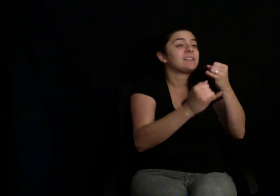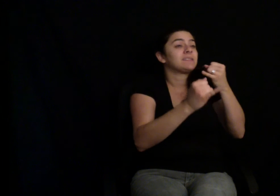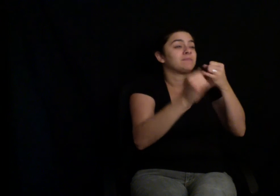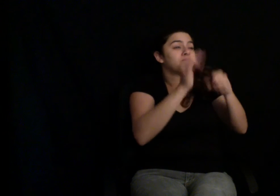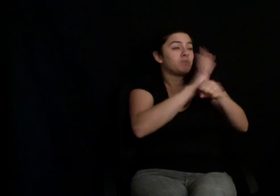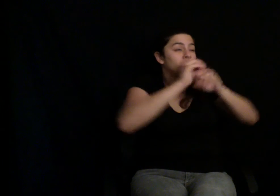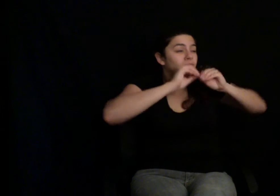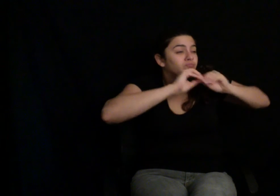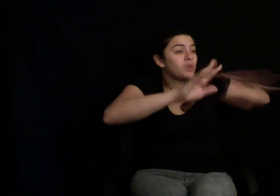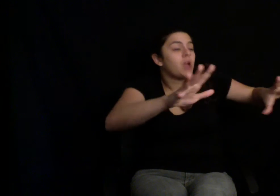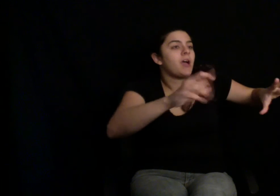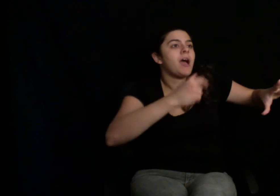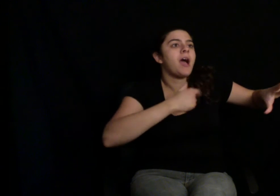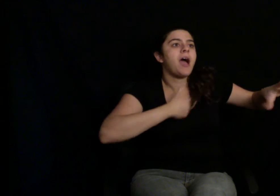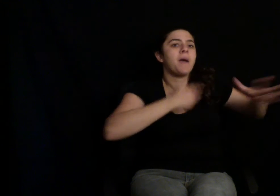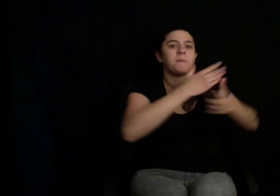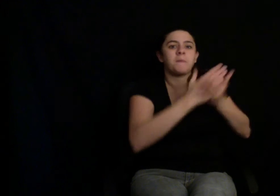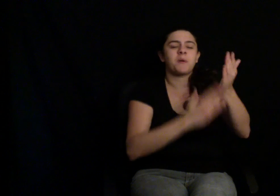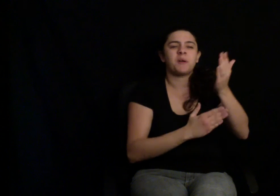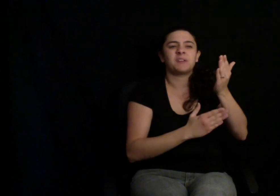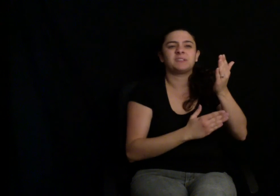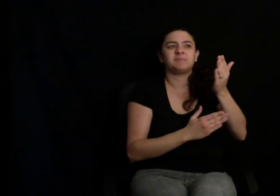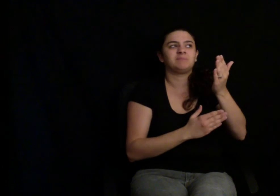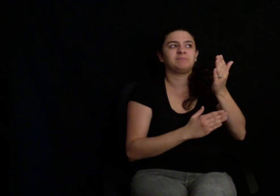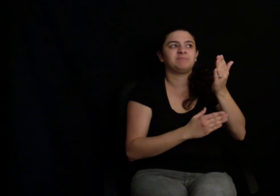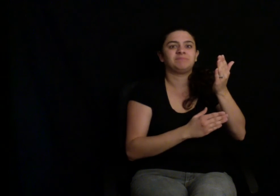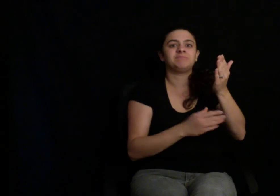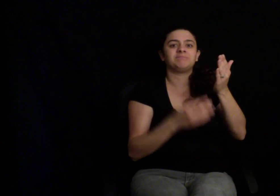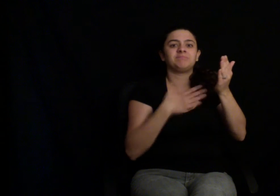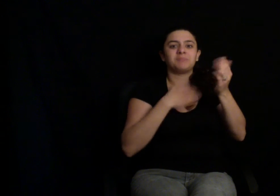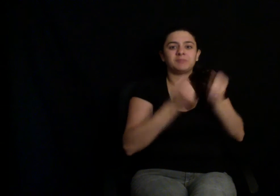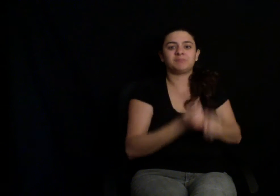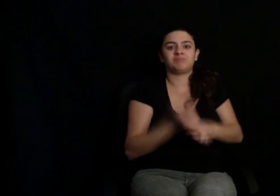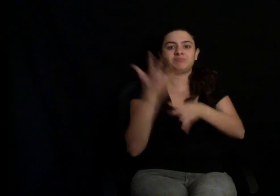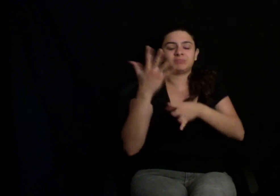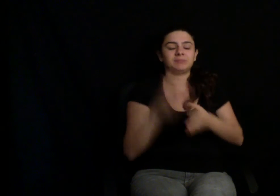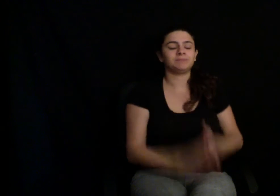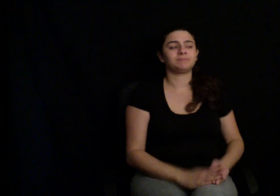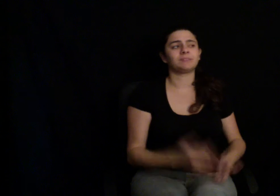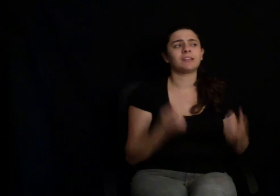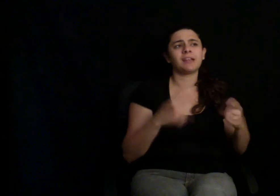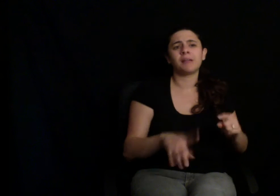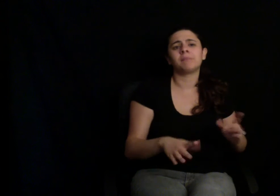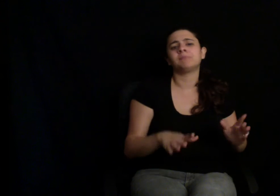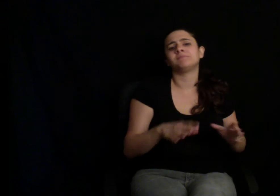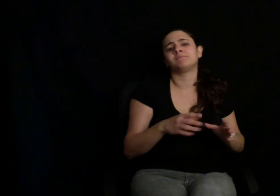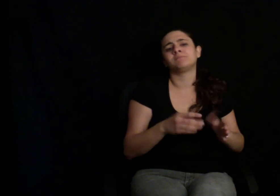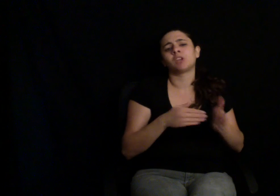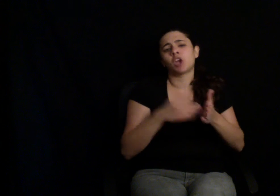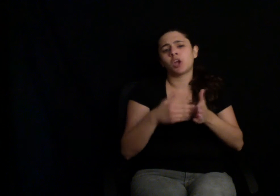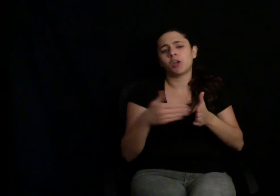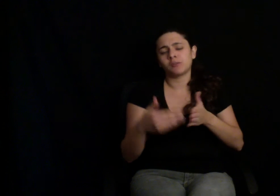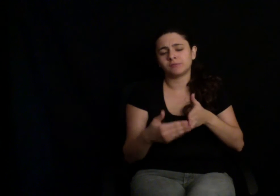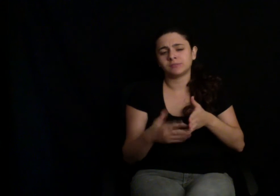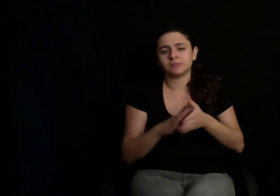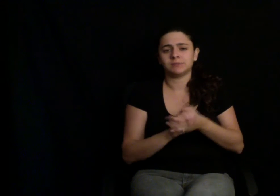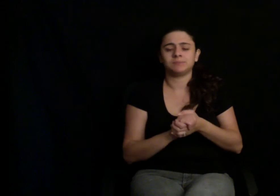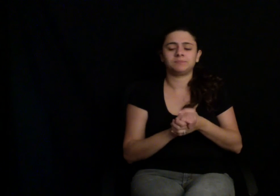cut from a movie is a pretty regular occurrence. In fact, there are people we cut from Upvoted. Yet the fact that Tom Cruise would snub Alexander, even though